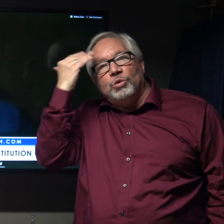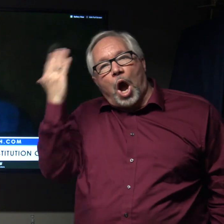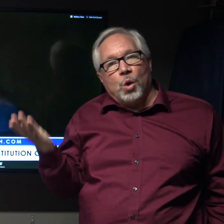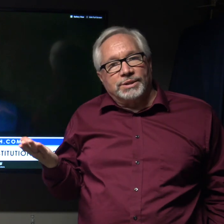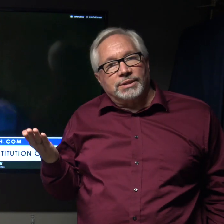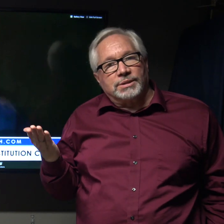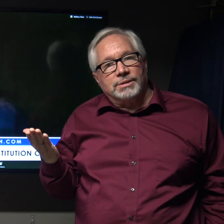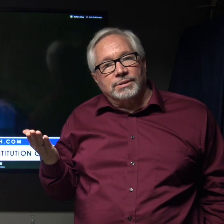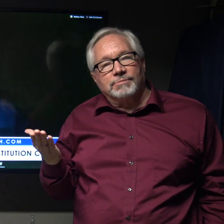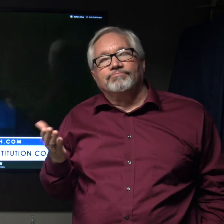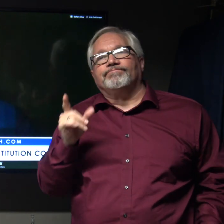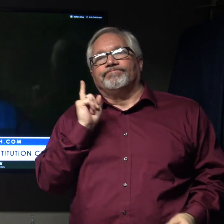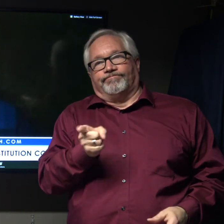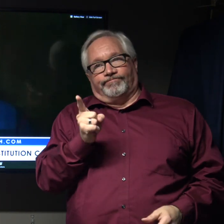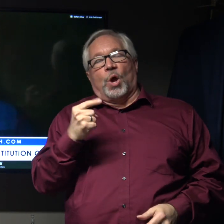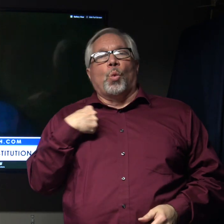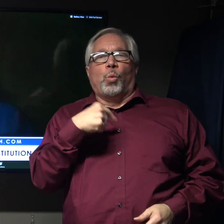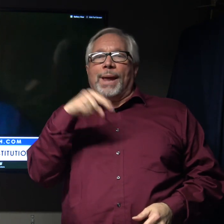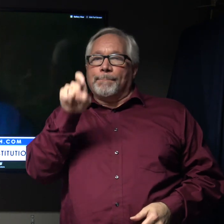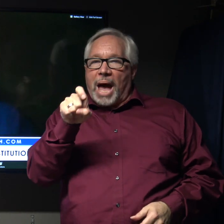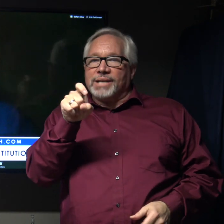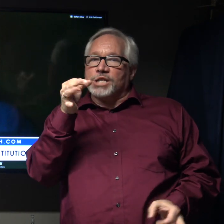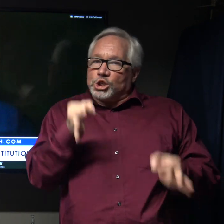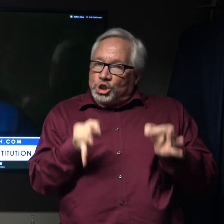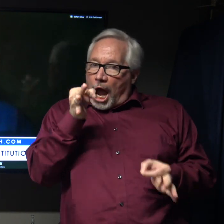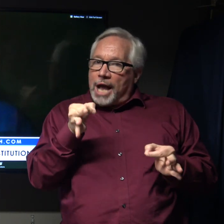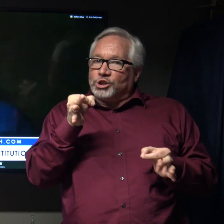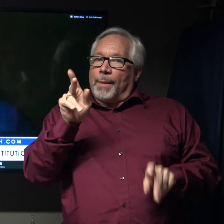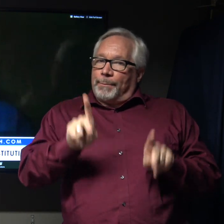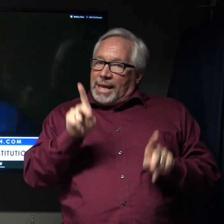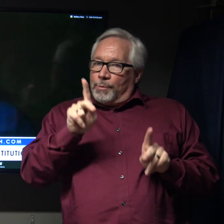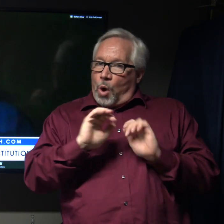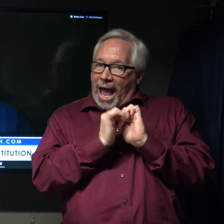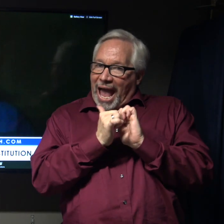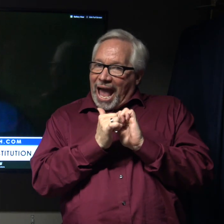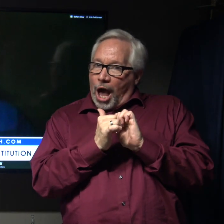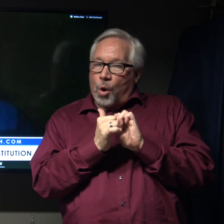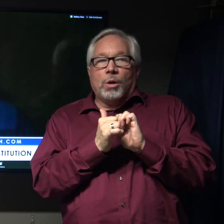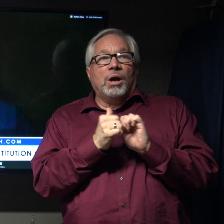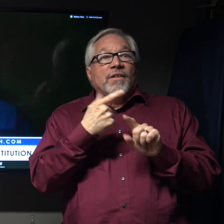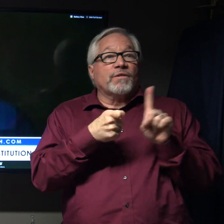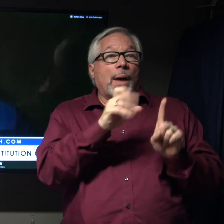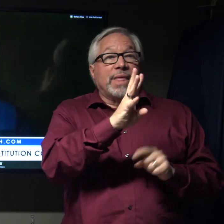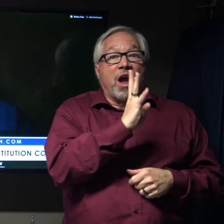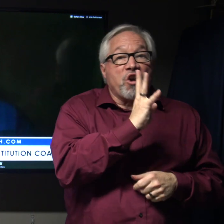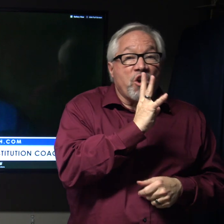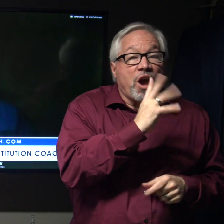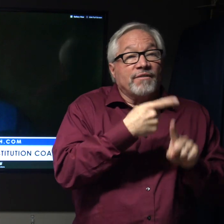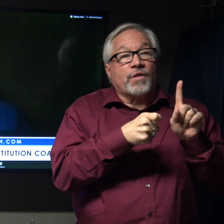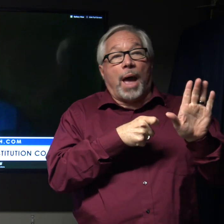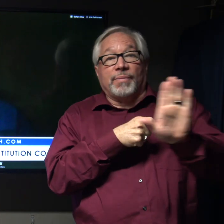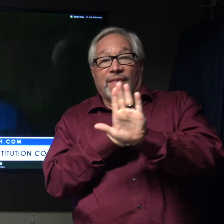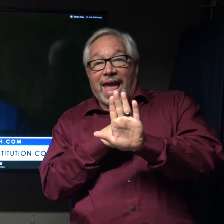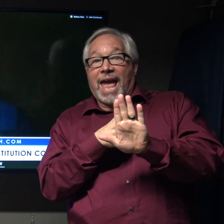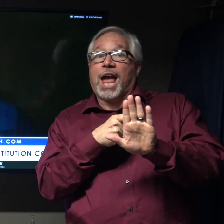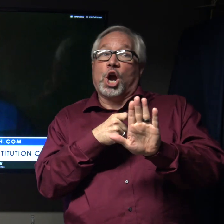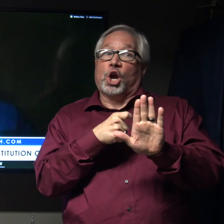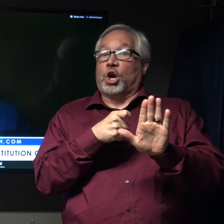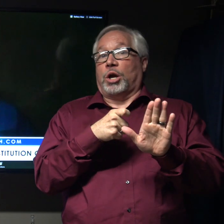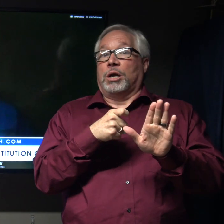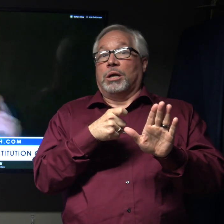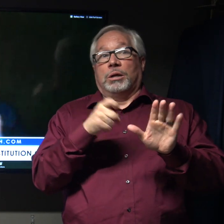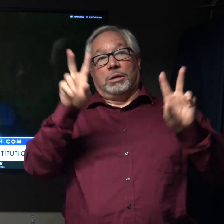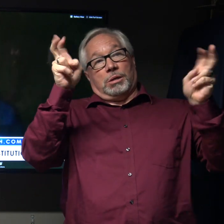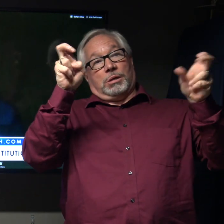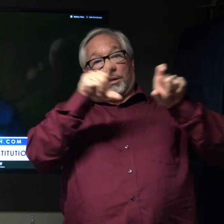But we sure know biblically we're to judge people not by their titles, not by their party, but by their fruit. And the fruit right now